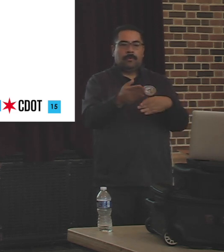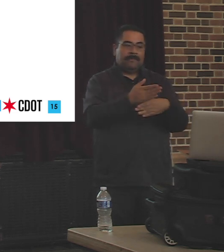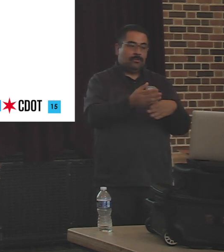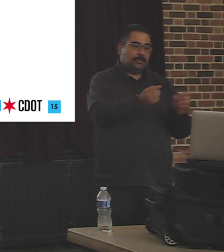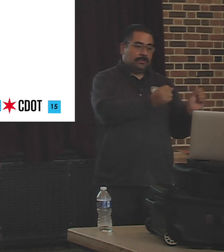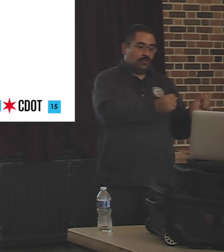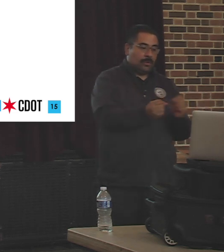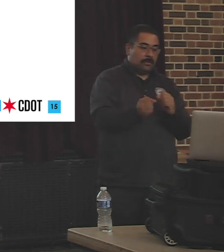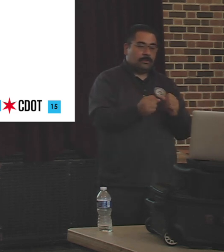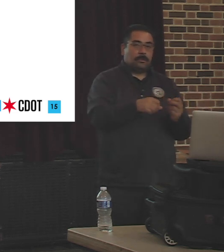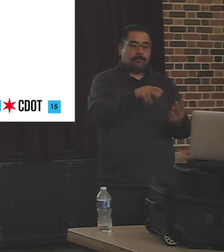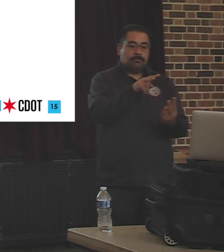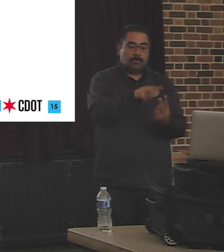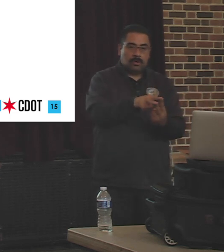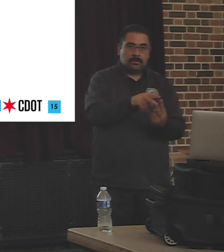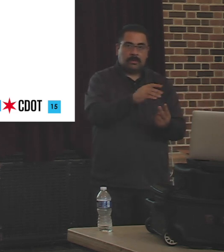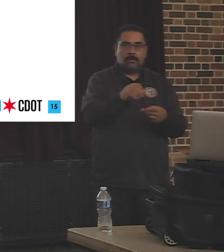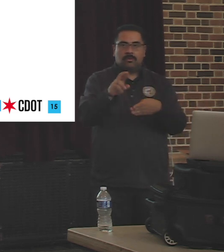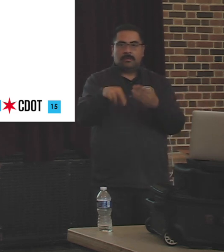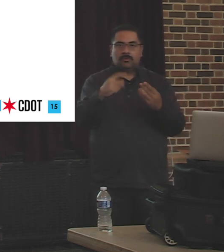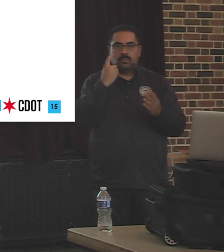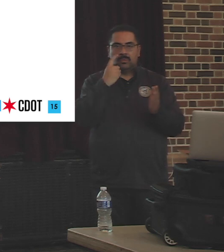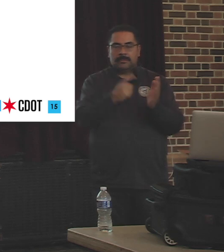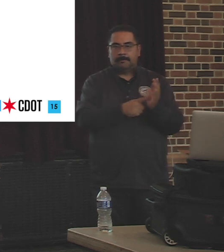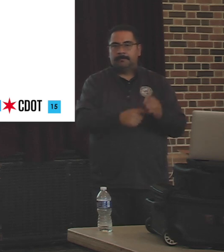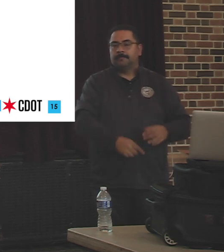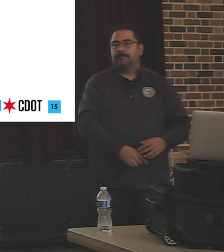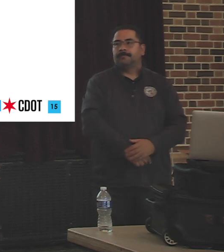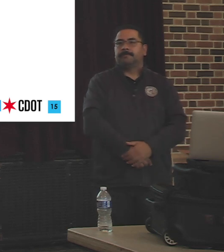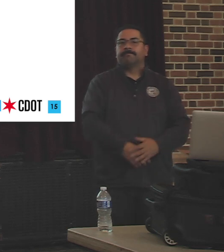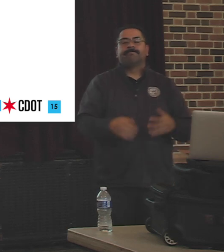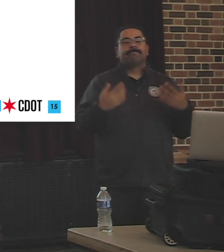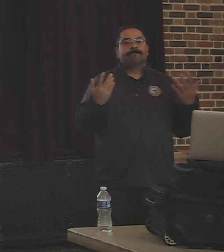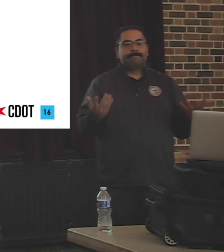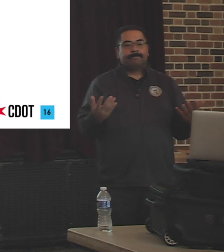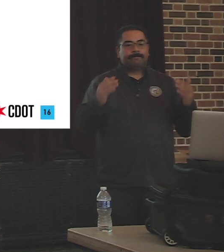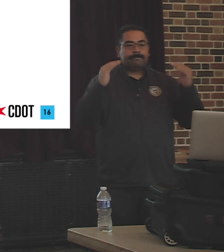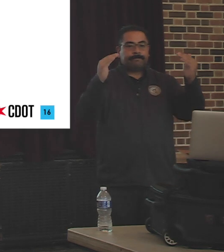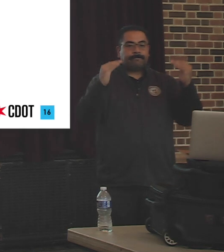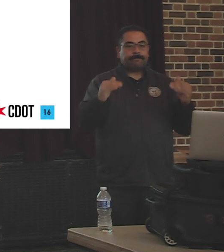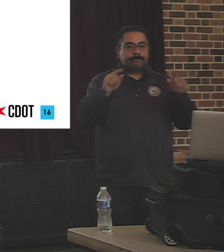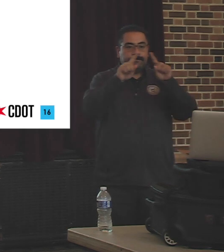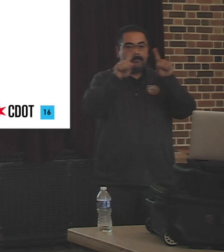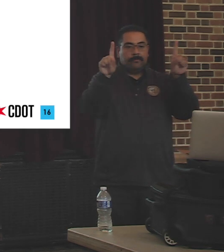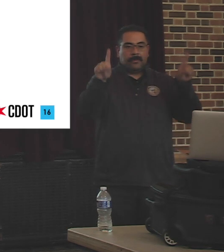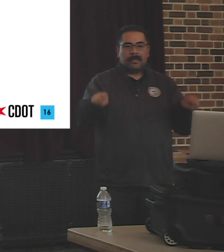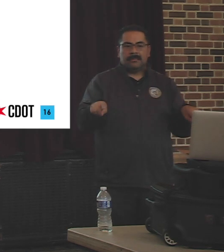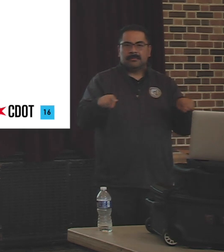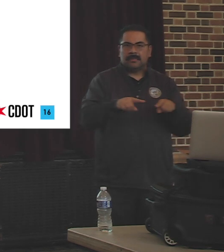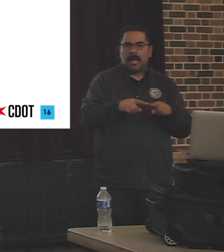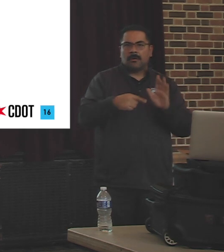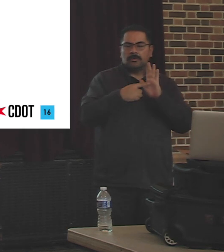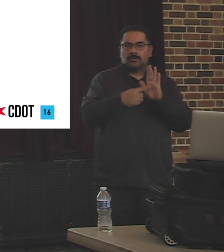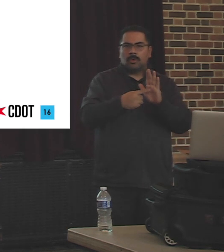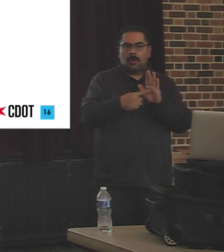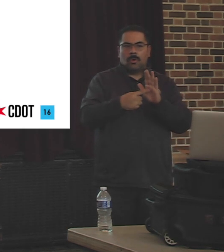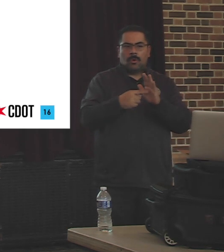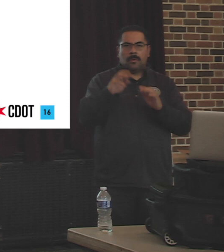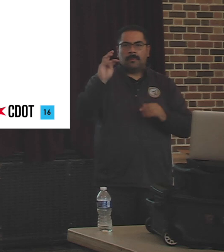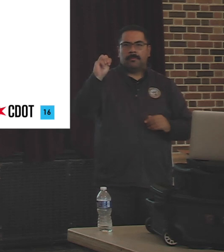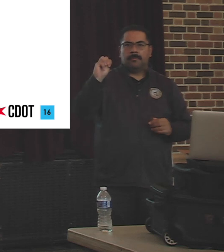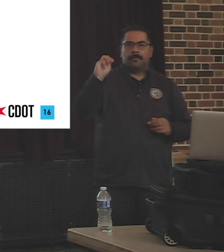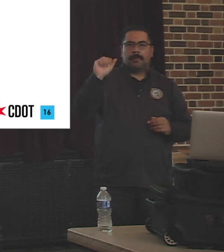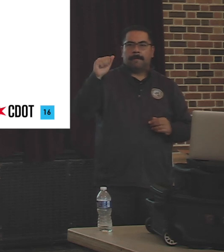strategy, partnerships, and the results that we're seeing. The next slide shows, this is a